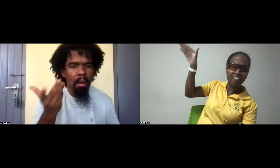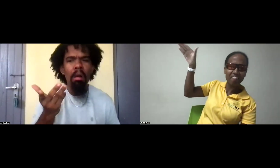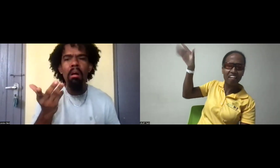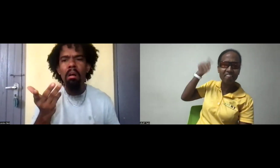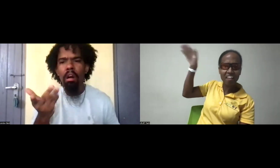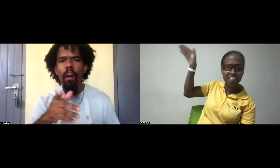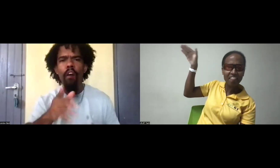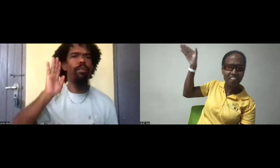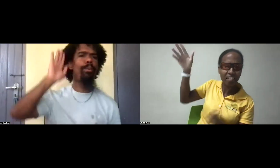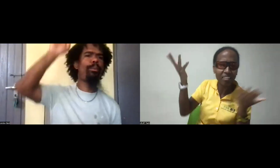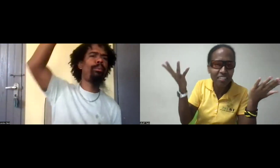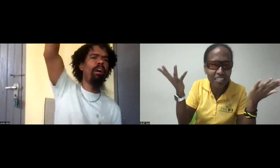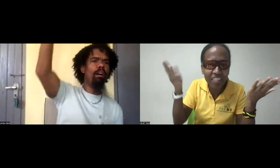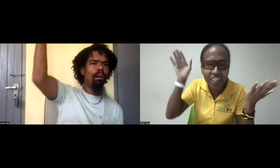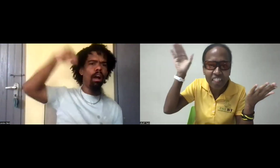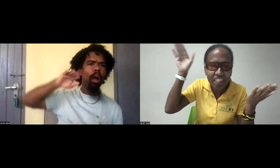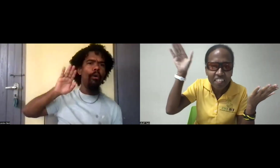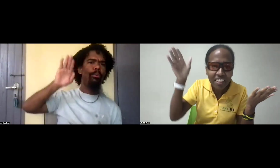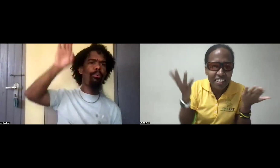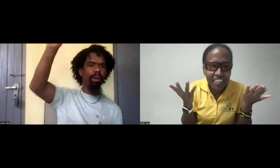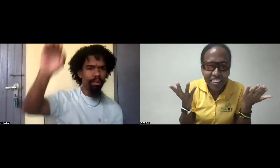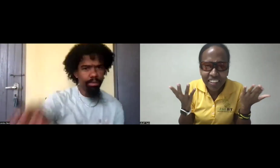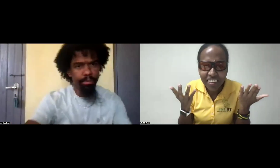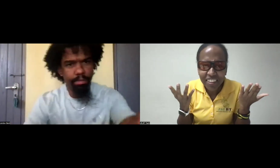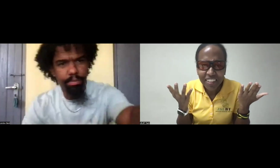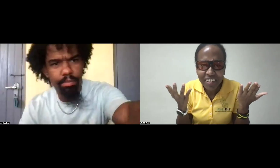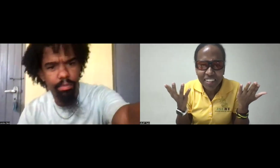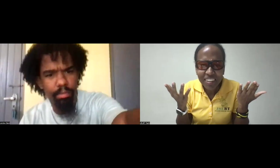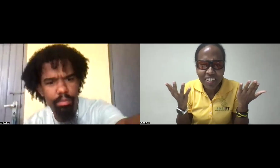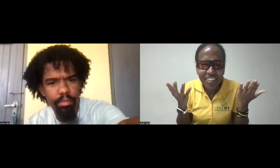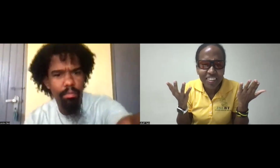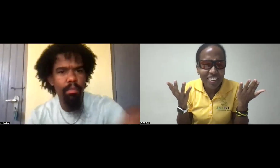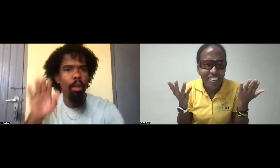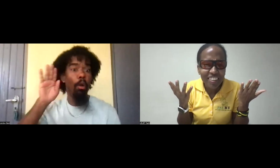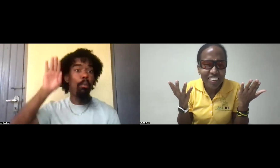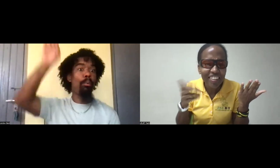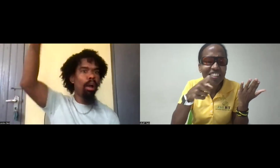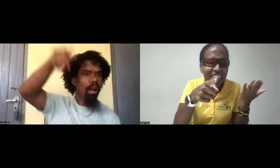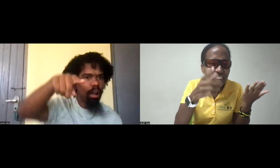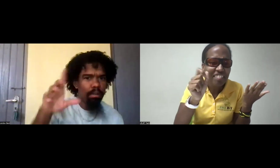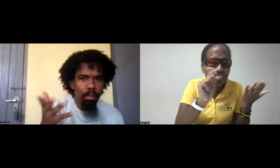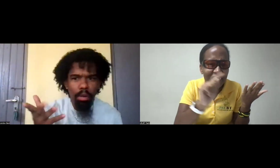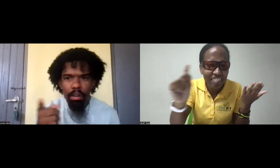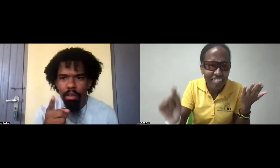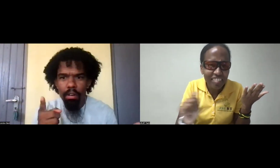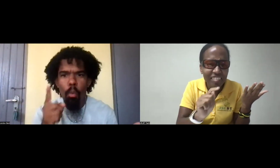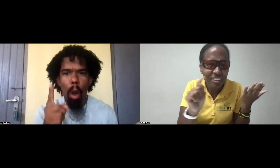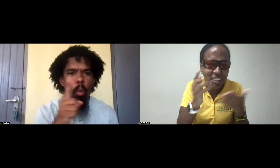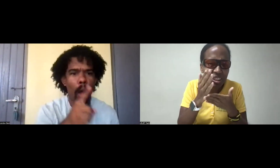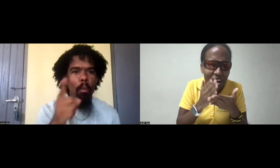No? Okay, so what about foreigners? People from other countries. Anybody? Yes,